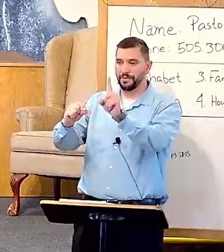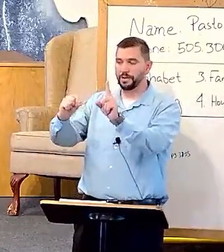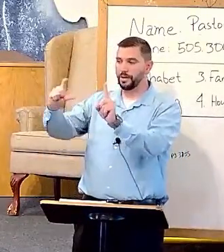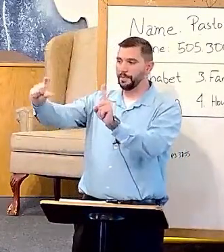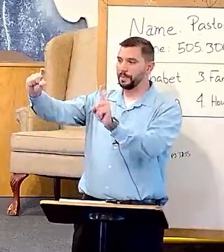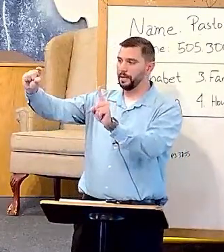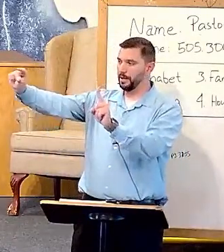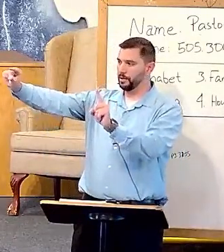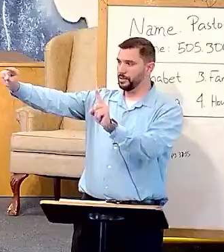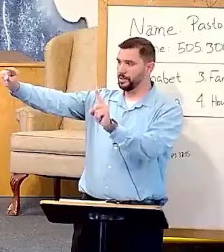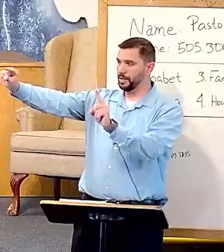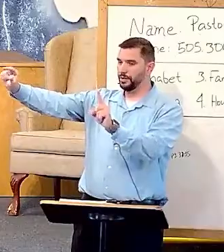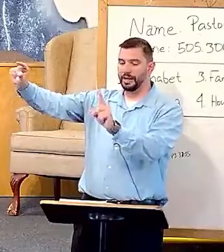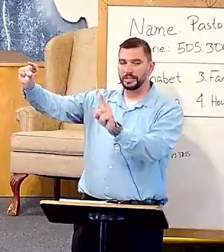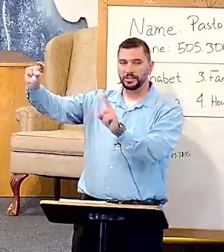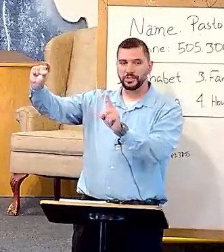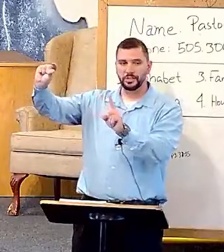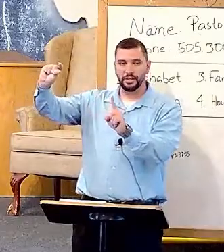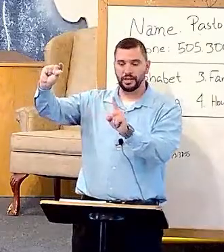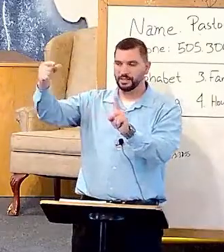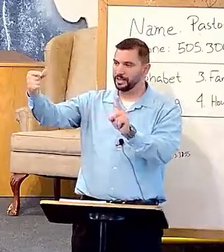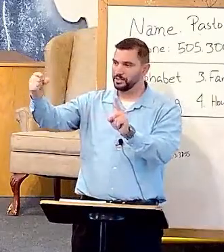up and you're taking your index and it's like the G hand,